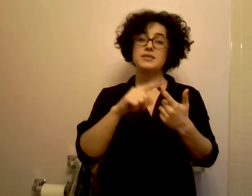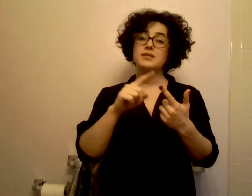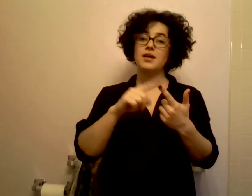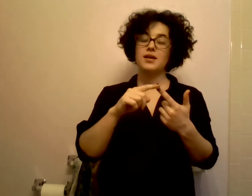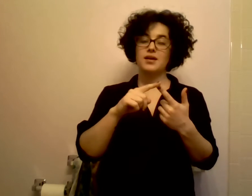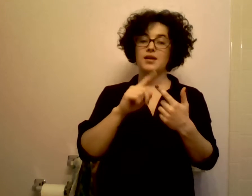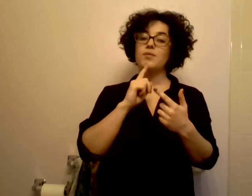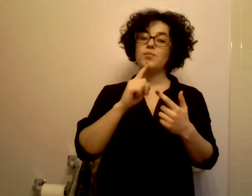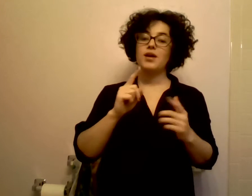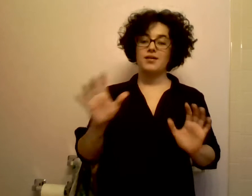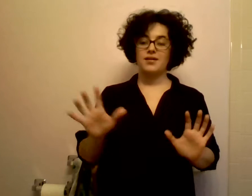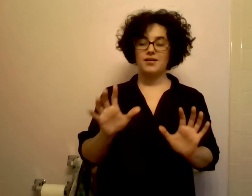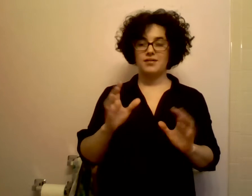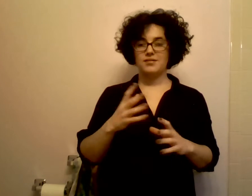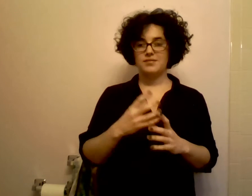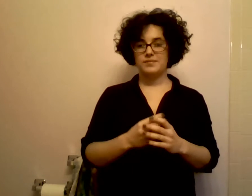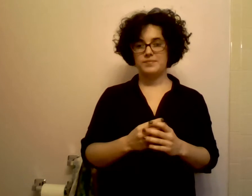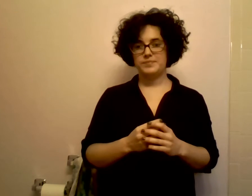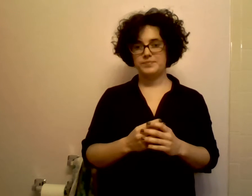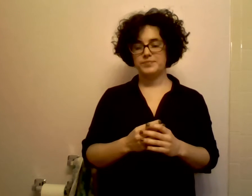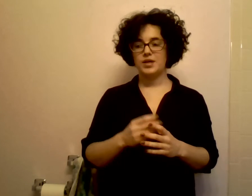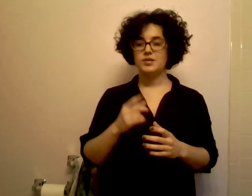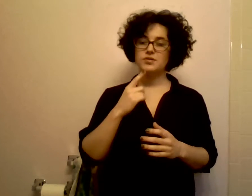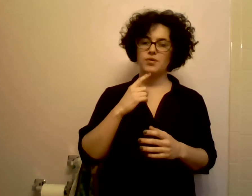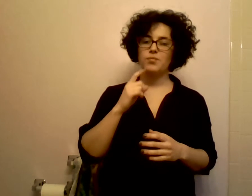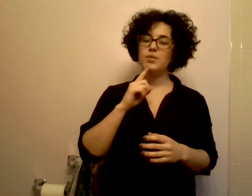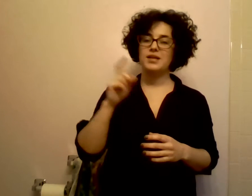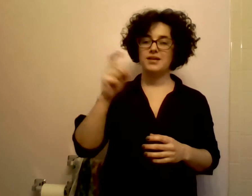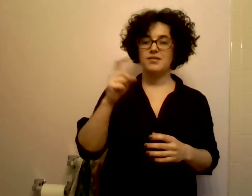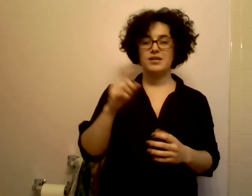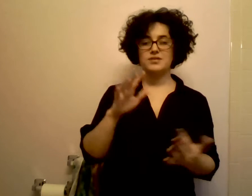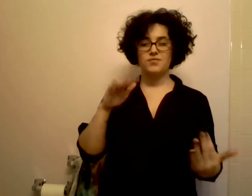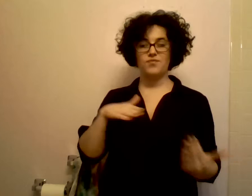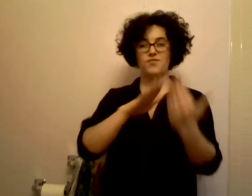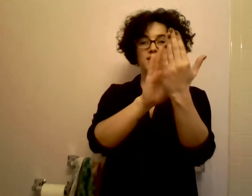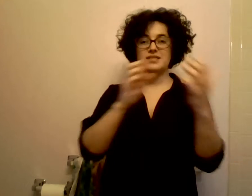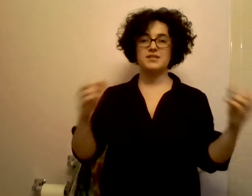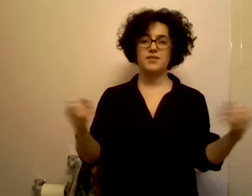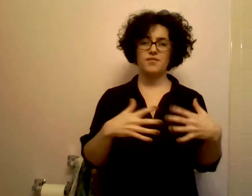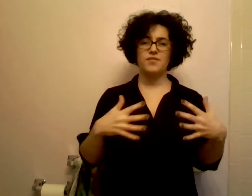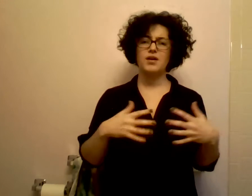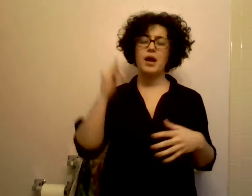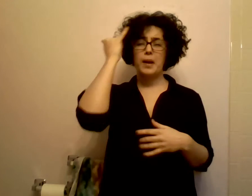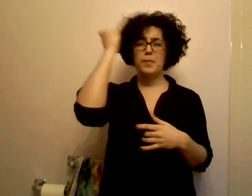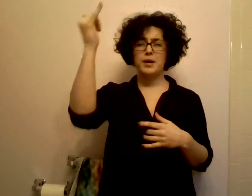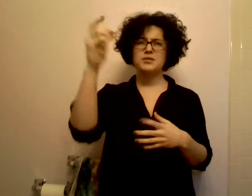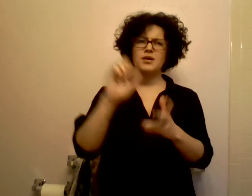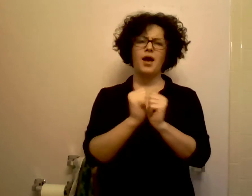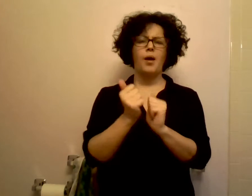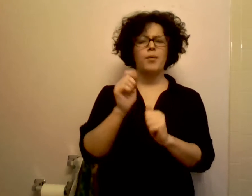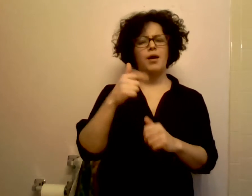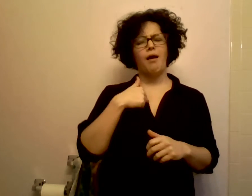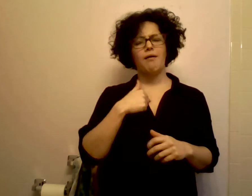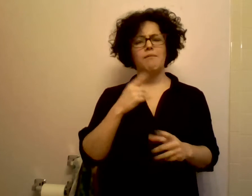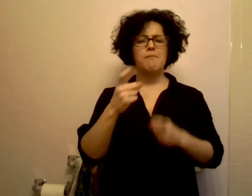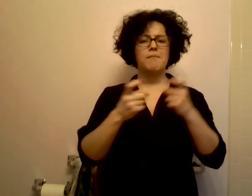the fear and imagining how would you handle that situation makes it easier to proceed with optimism.